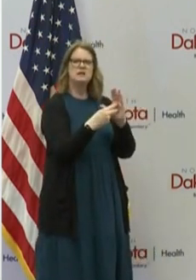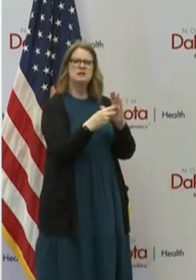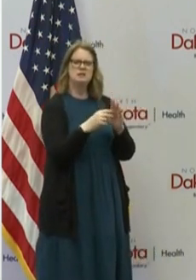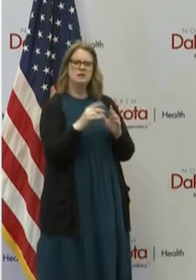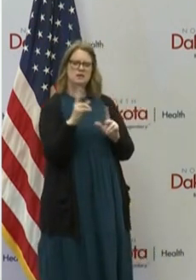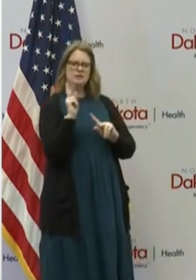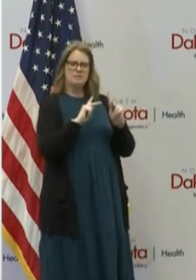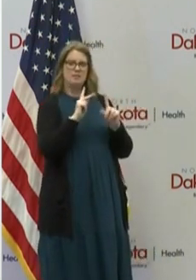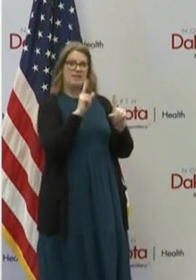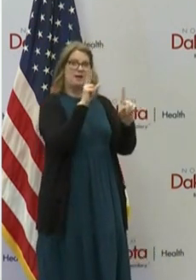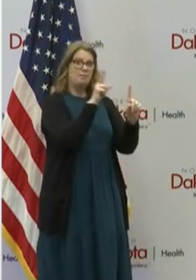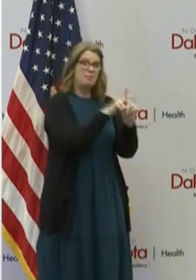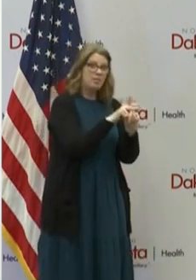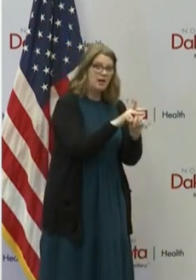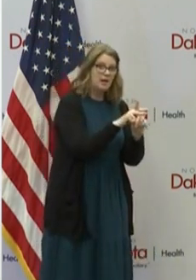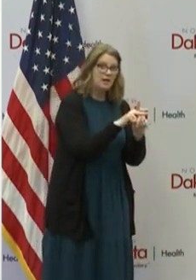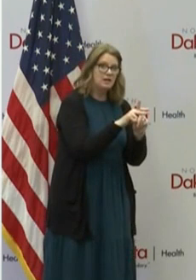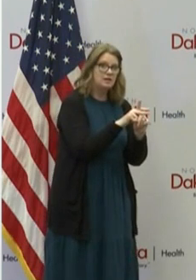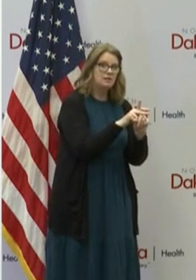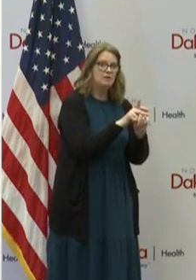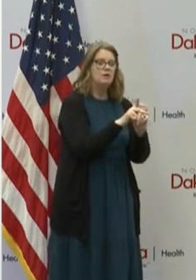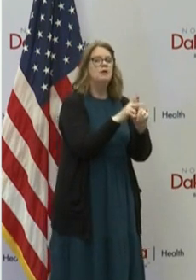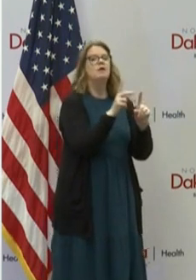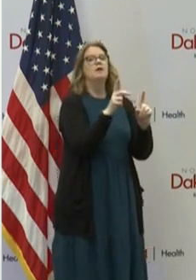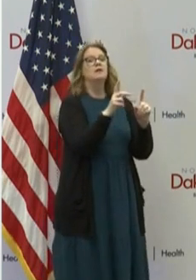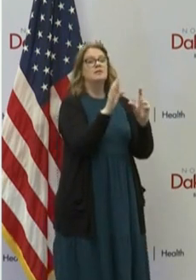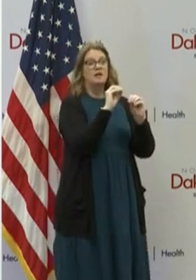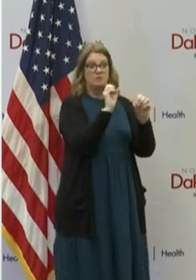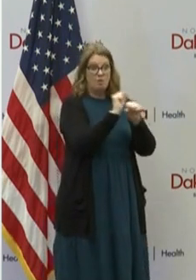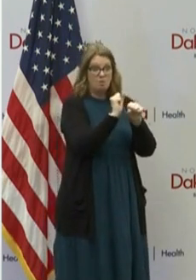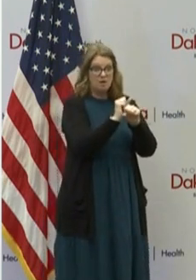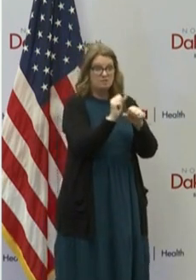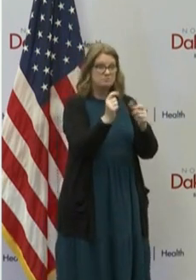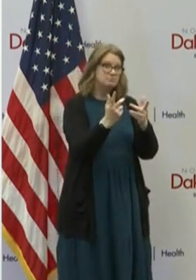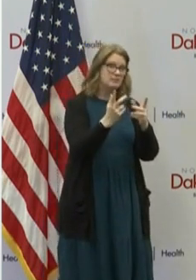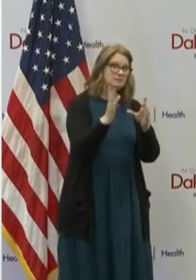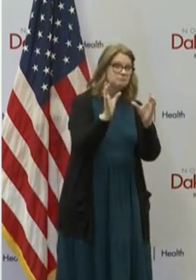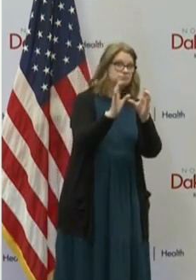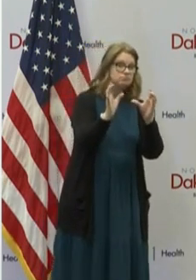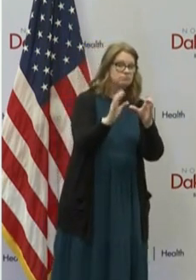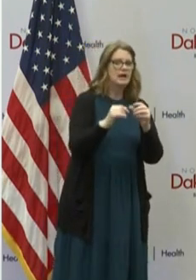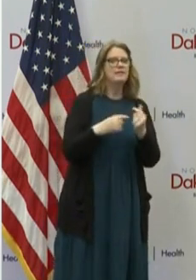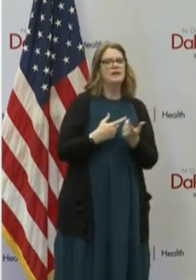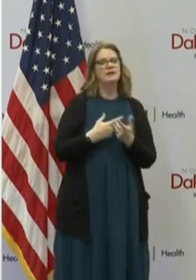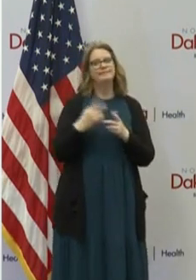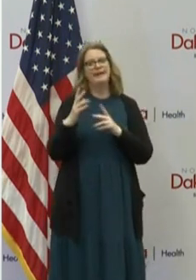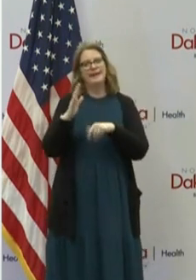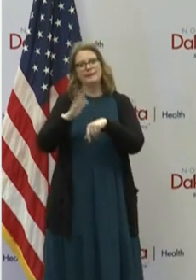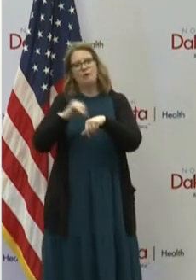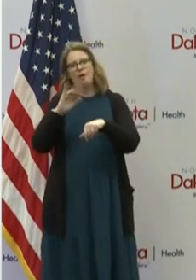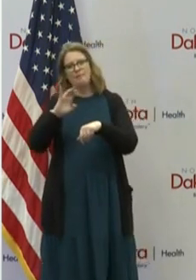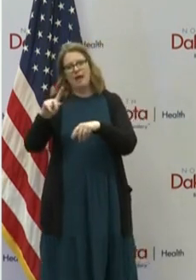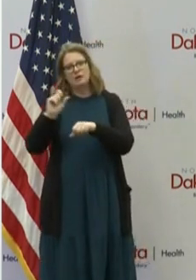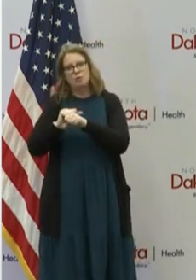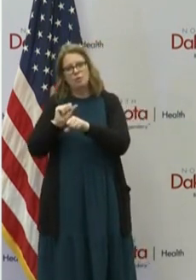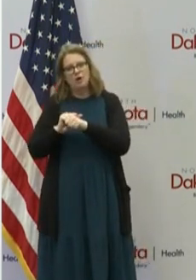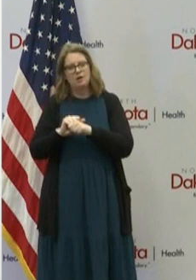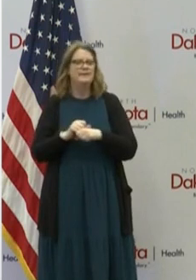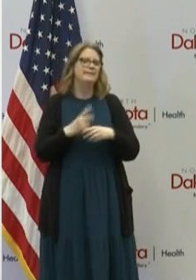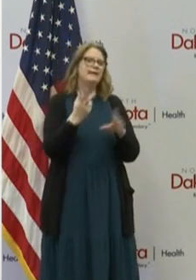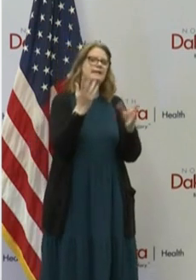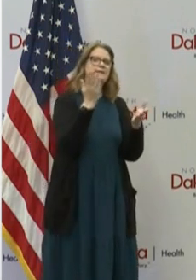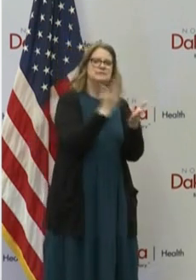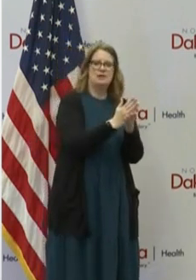by claimants that triggers a payment. As people return to work, they quit certifying and they quit requesting payment. So